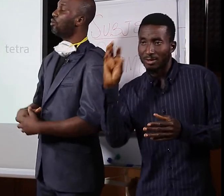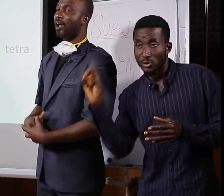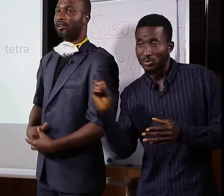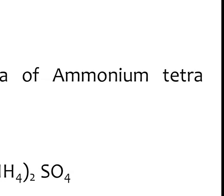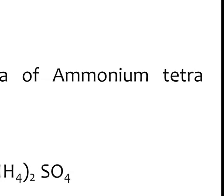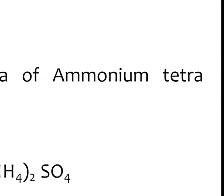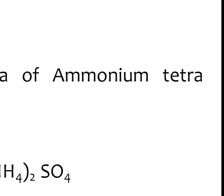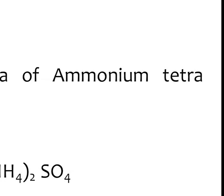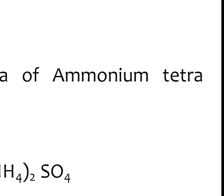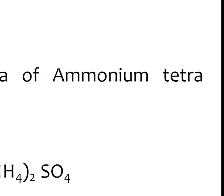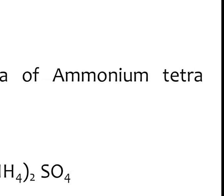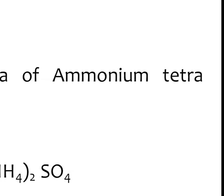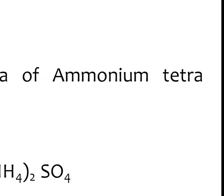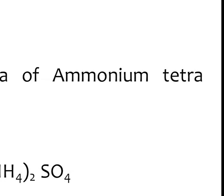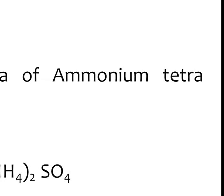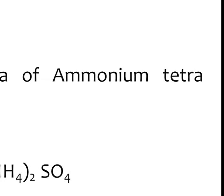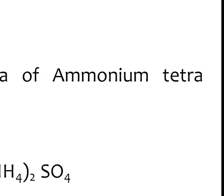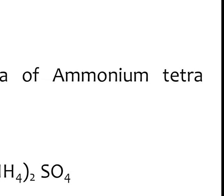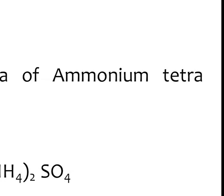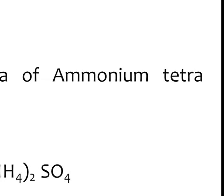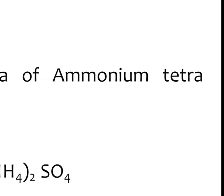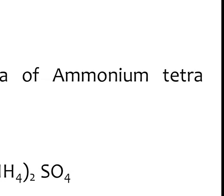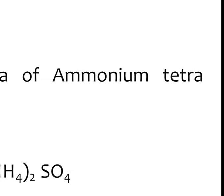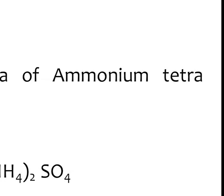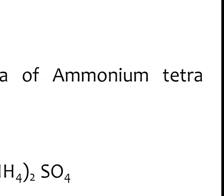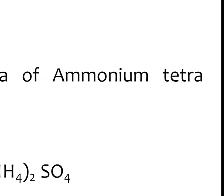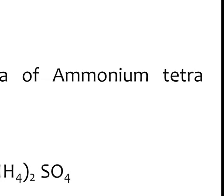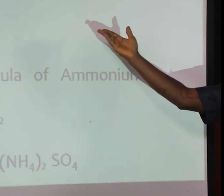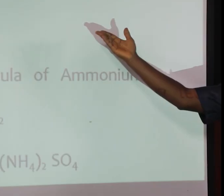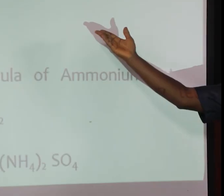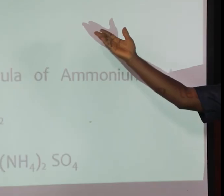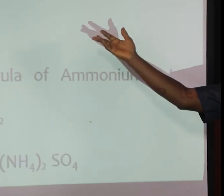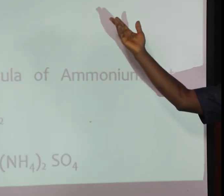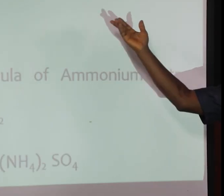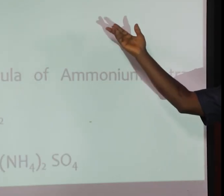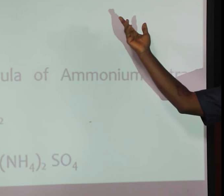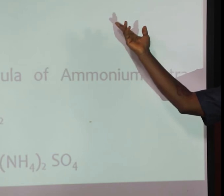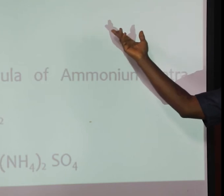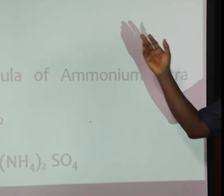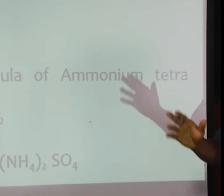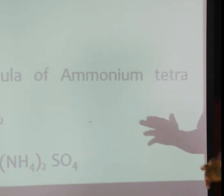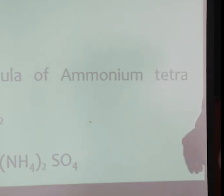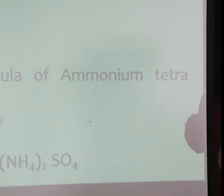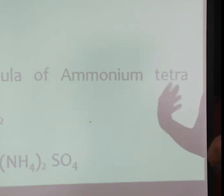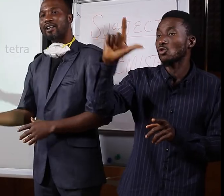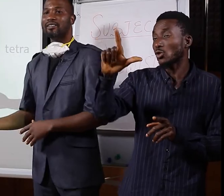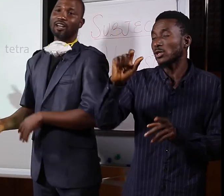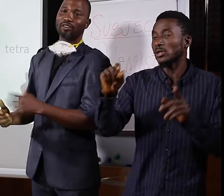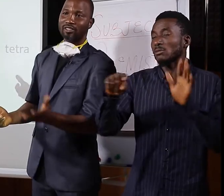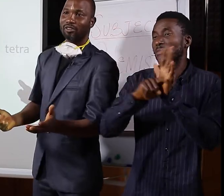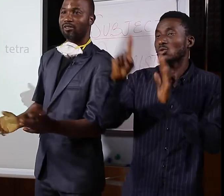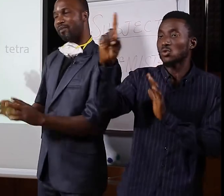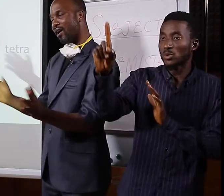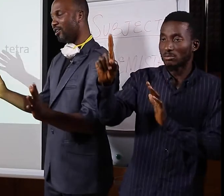anion, chloride. What is their valency? Aluminium is +3, chloride is -1. Remember, valency